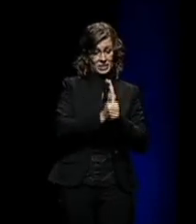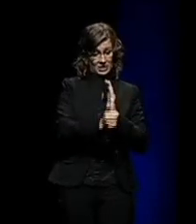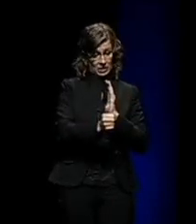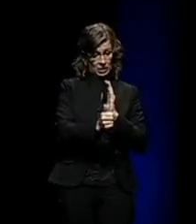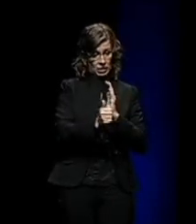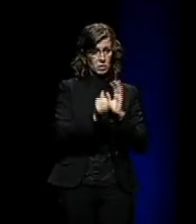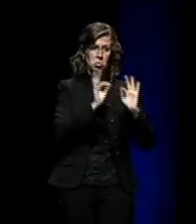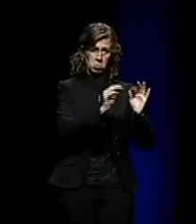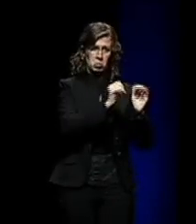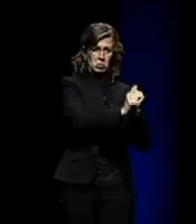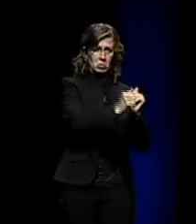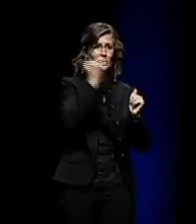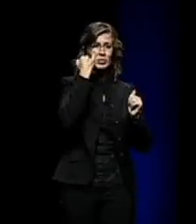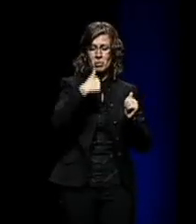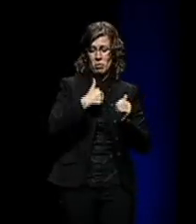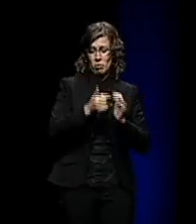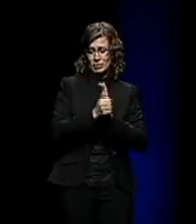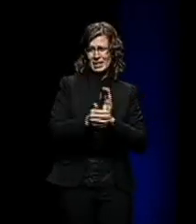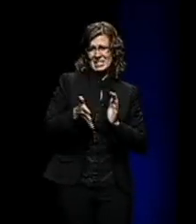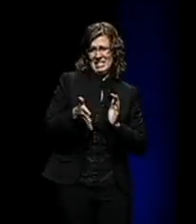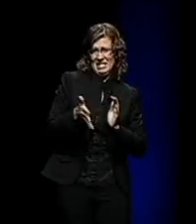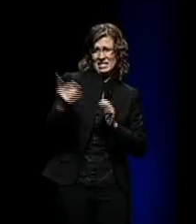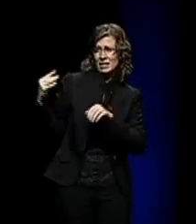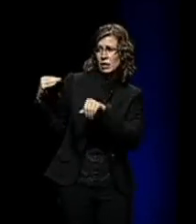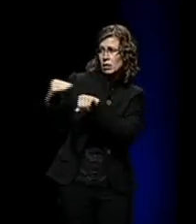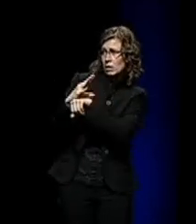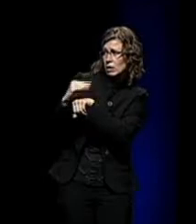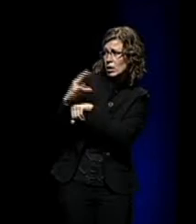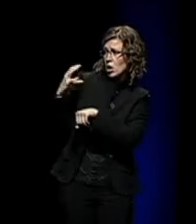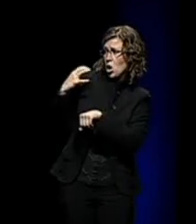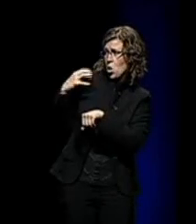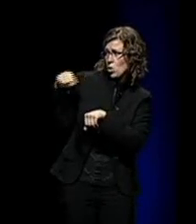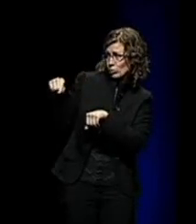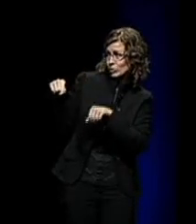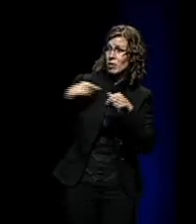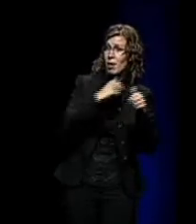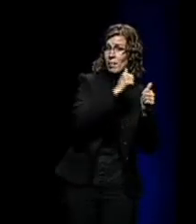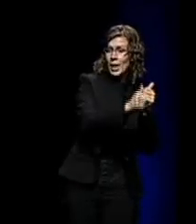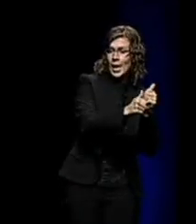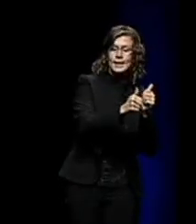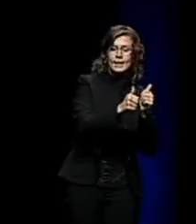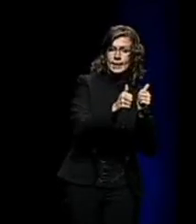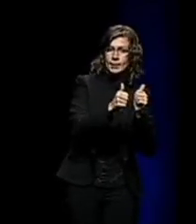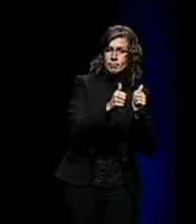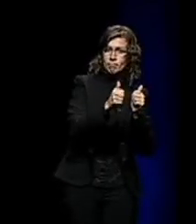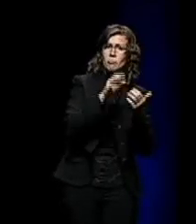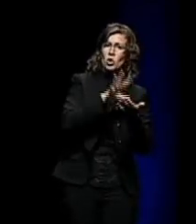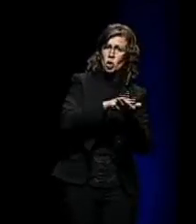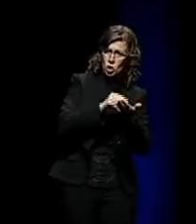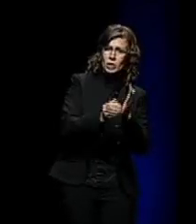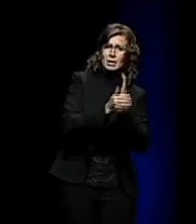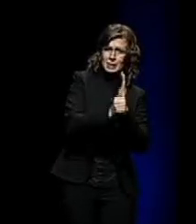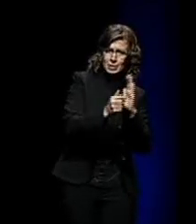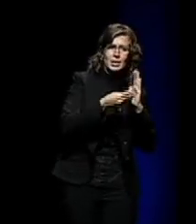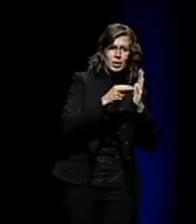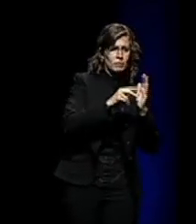Now studying will help. Learning will help. But coaching doesn't. Okay. So here are some goals